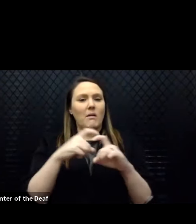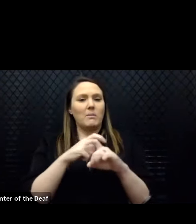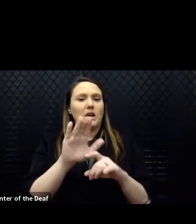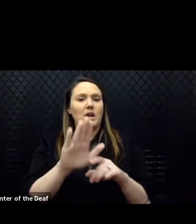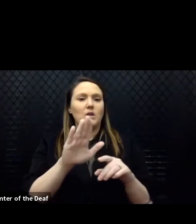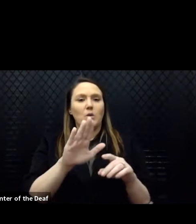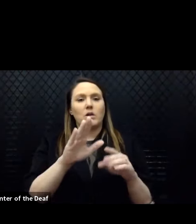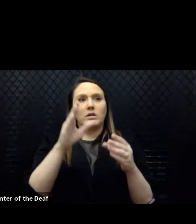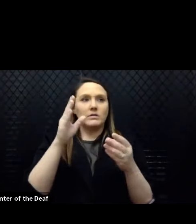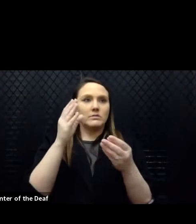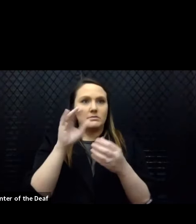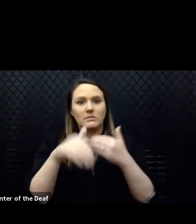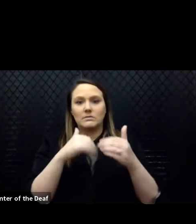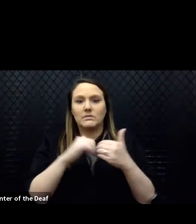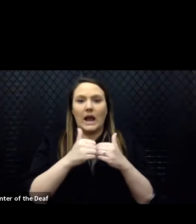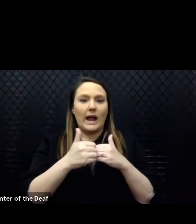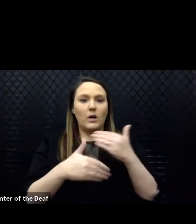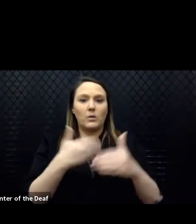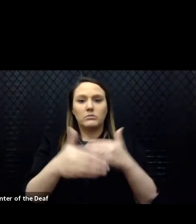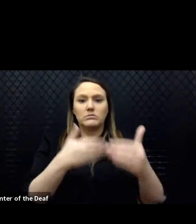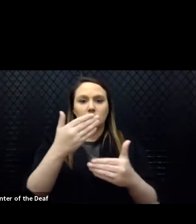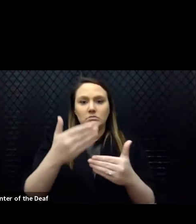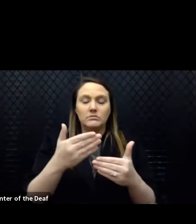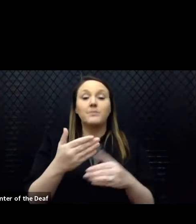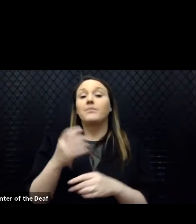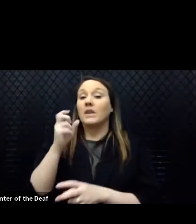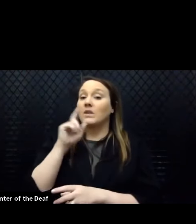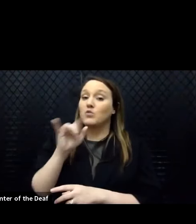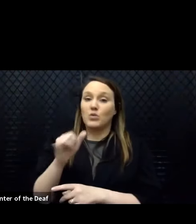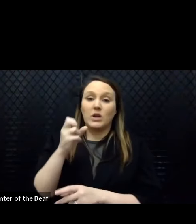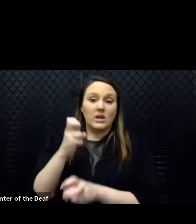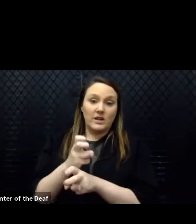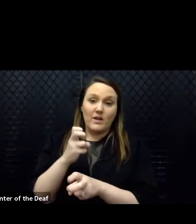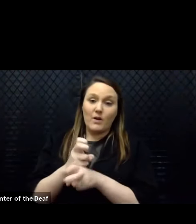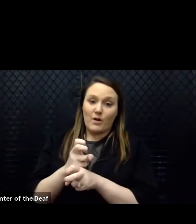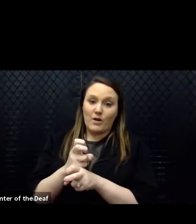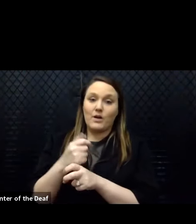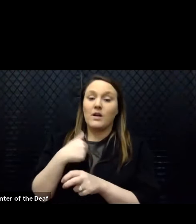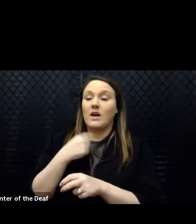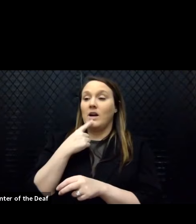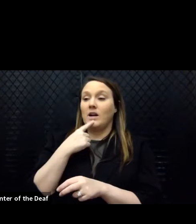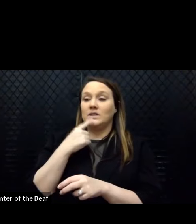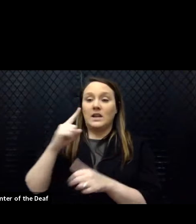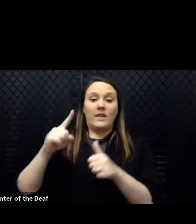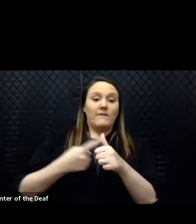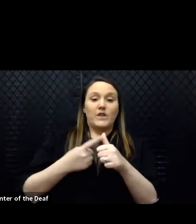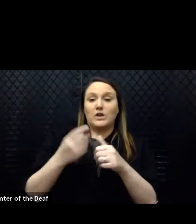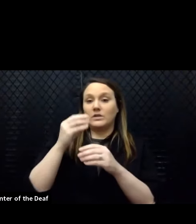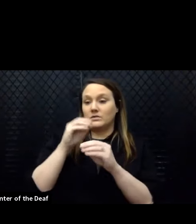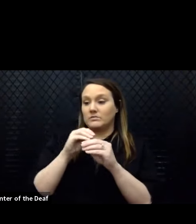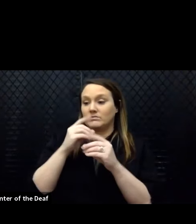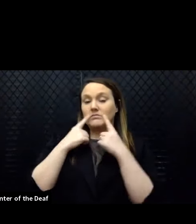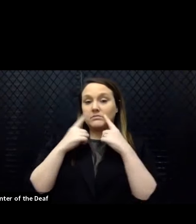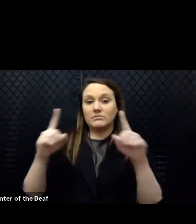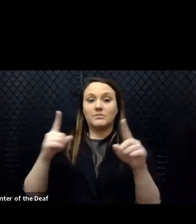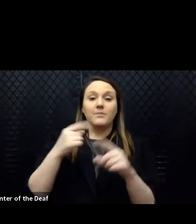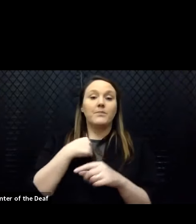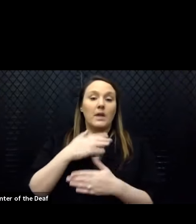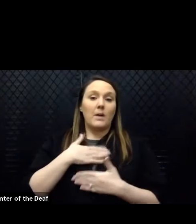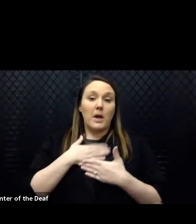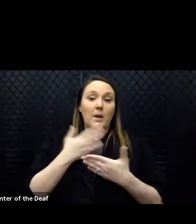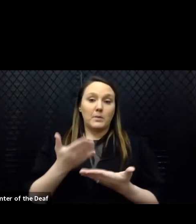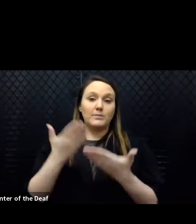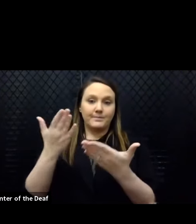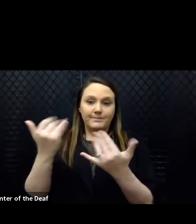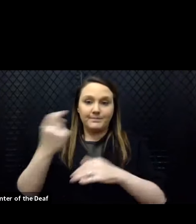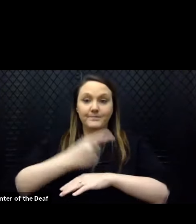public, the press, and local government officials? It is hard. And I think we've said it probably in our very first briefing. And I'm glad that you brought that up today.